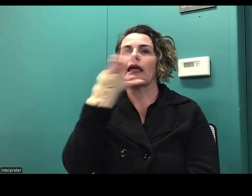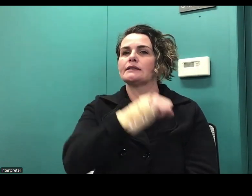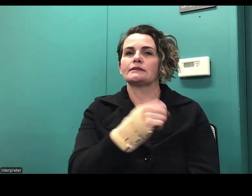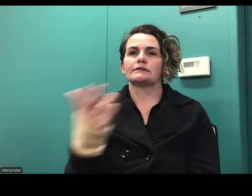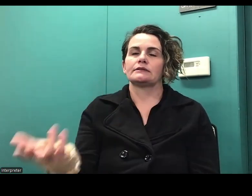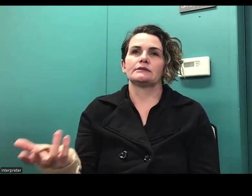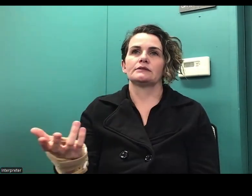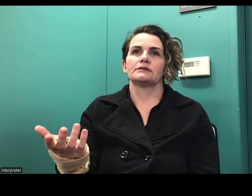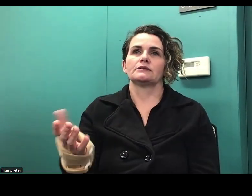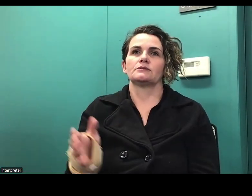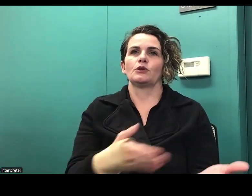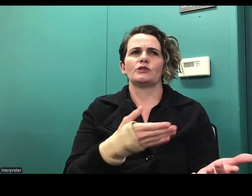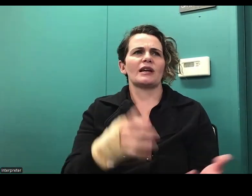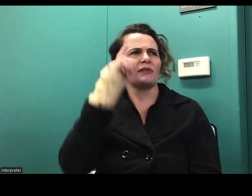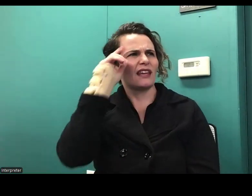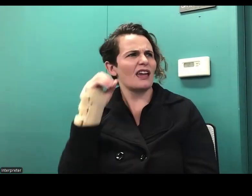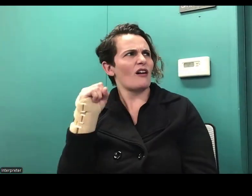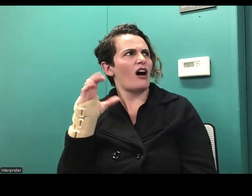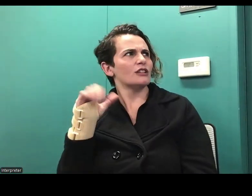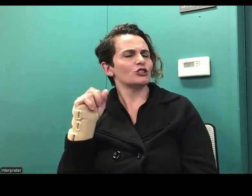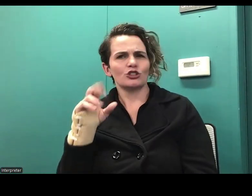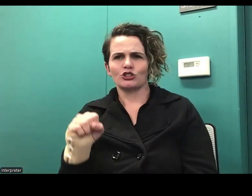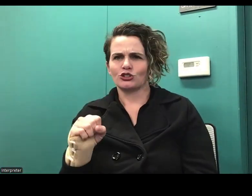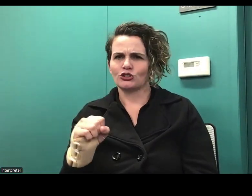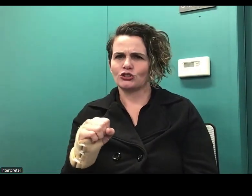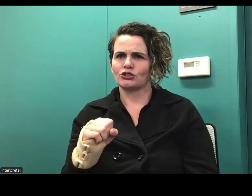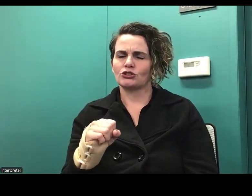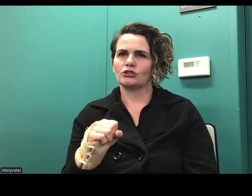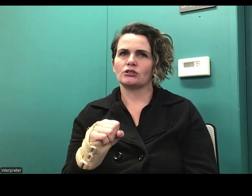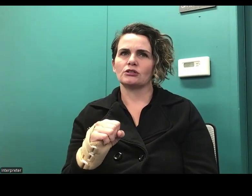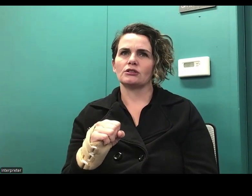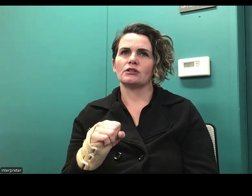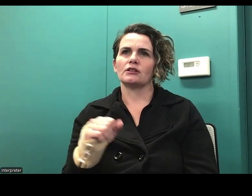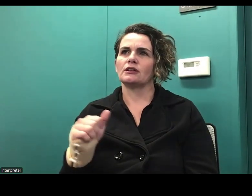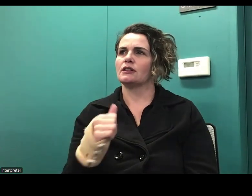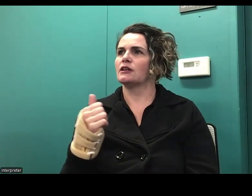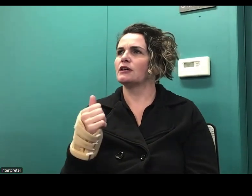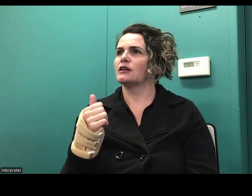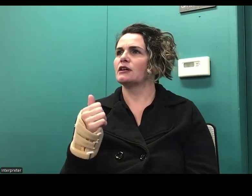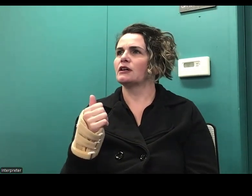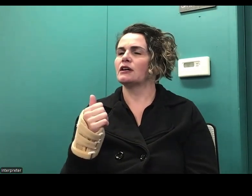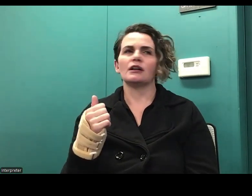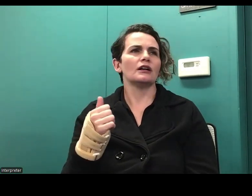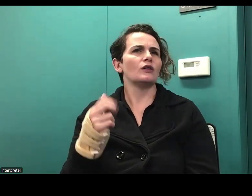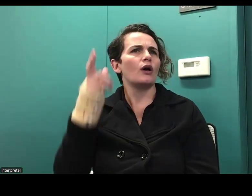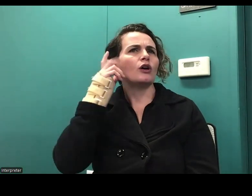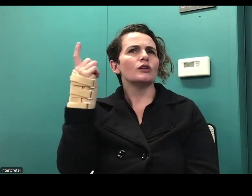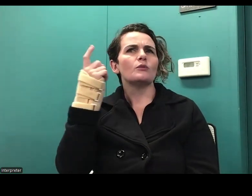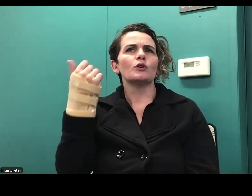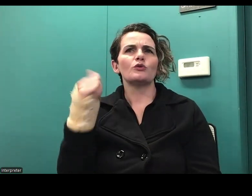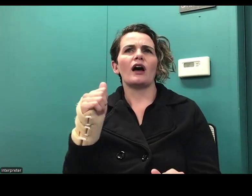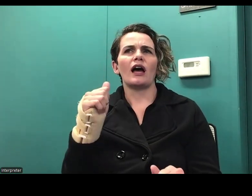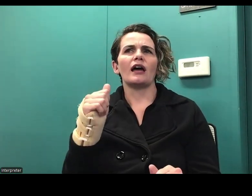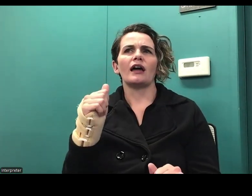I mean, It's music. I'm thinking Oscars. I have no idea. okay. Anyone want to just? I heard somebody try to